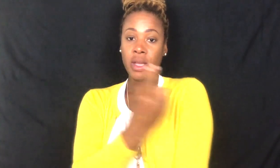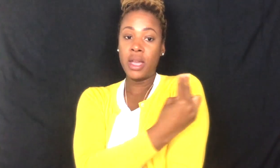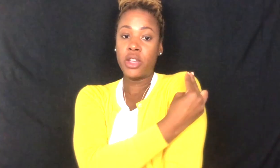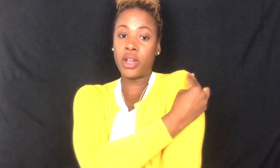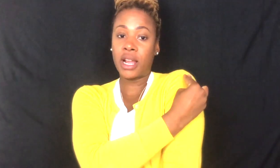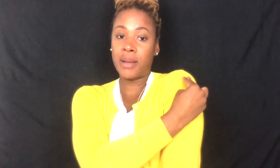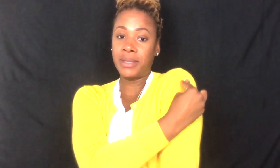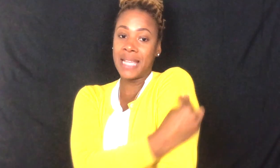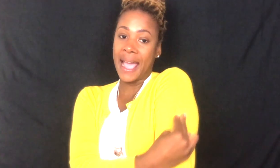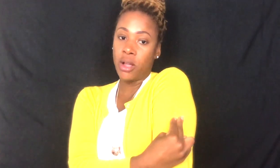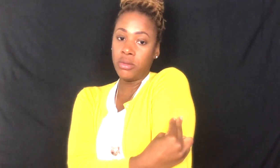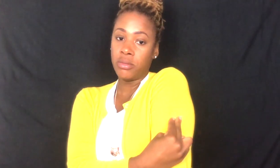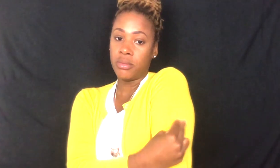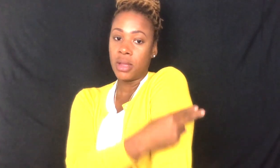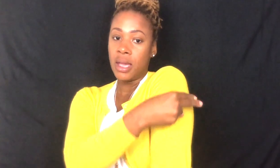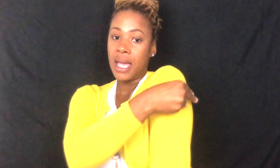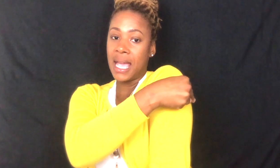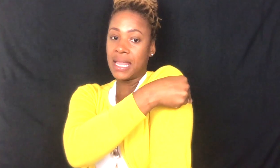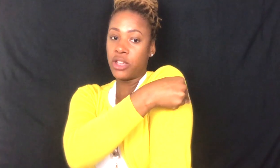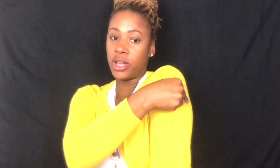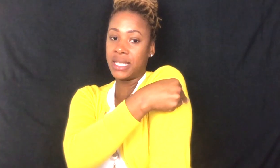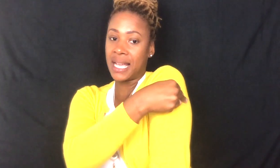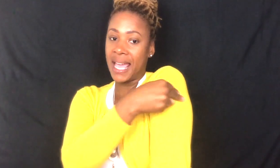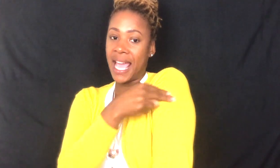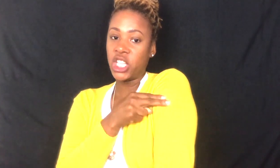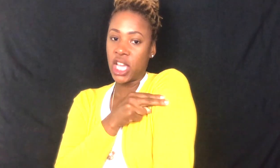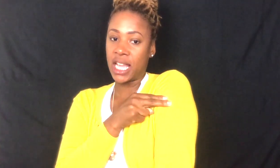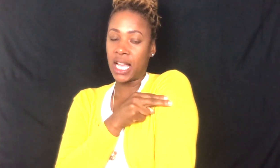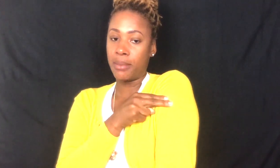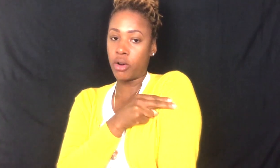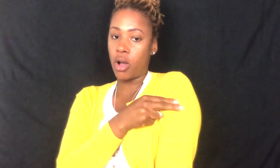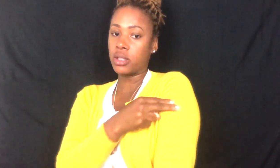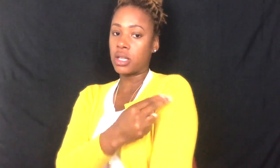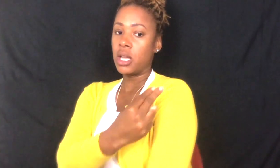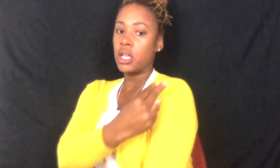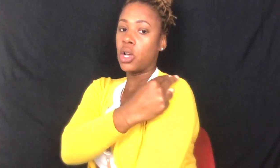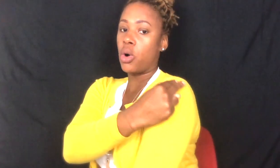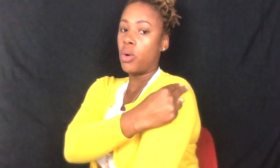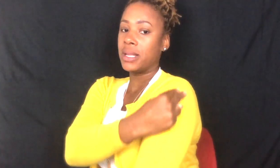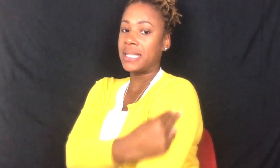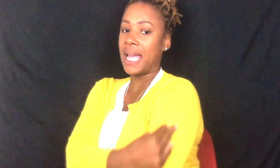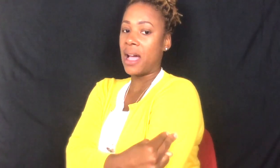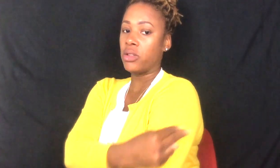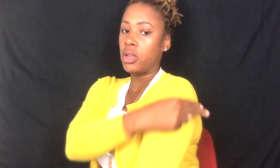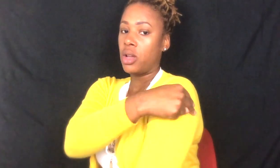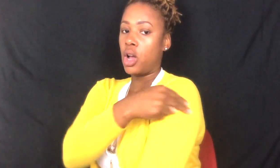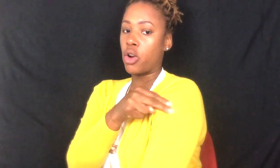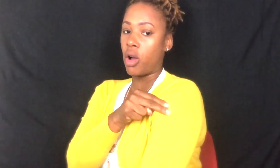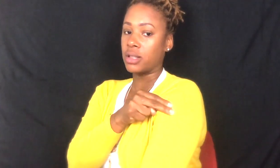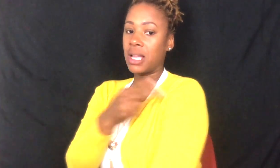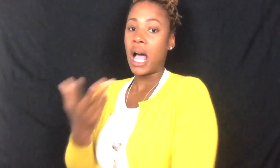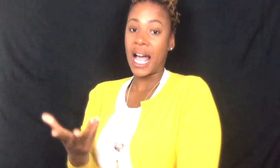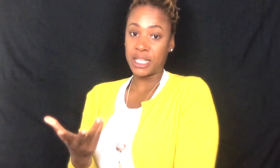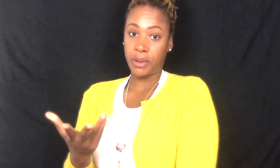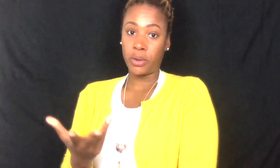You're going to come down, and then you're going to take an H hand and come across. So down, across, hospital.